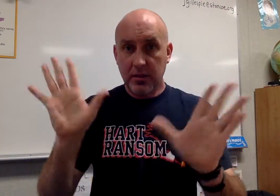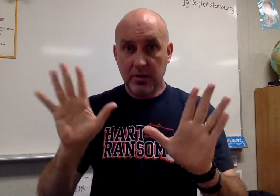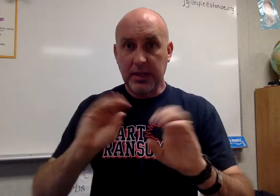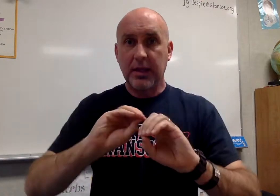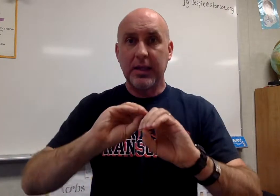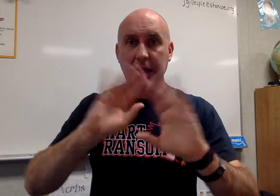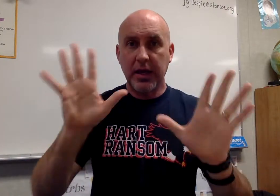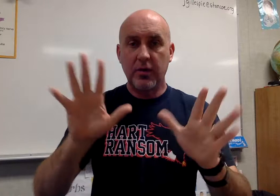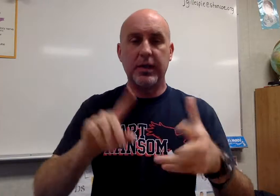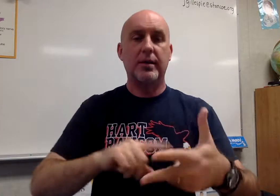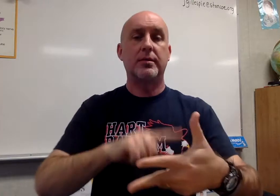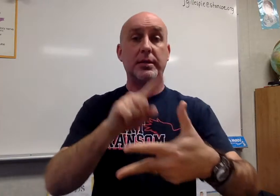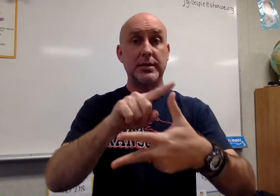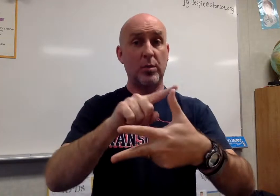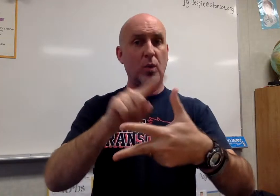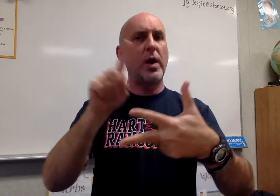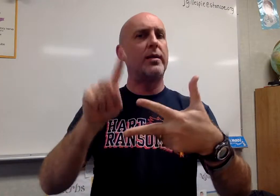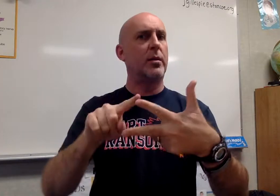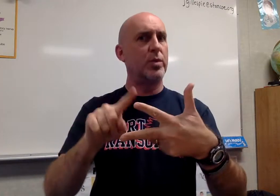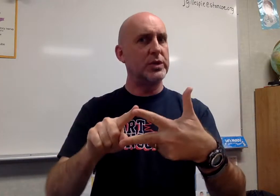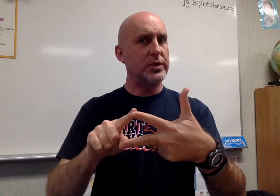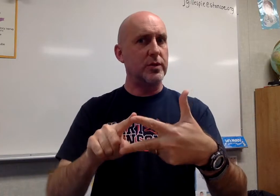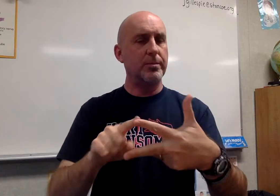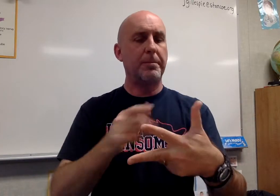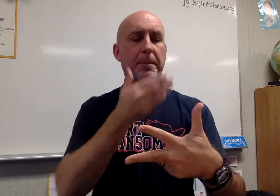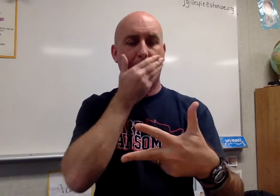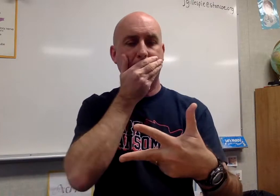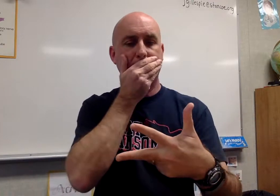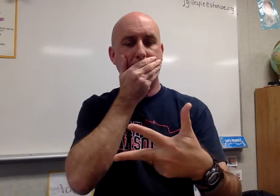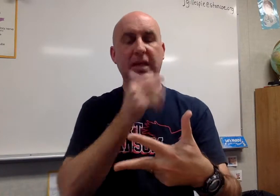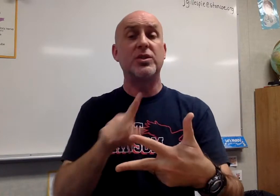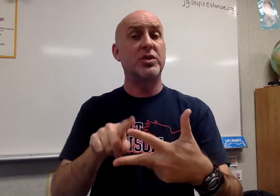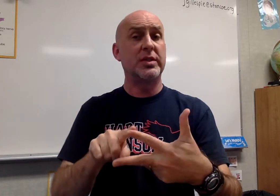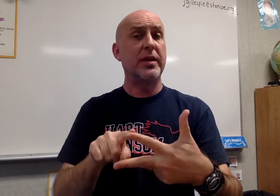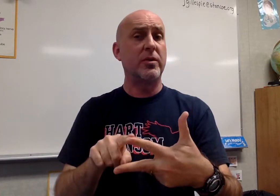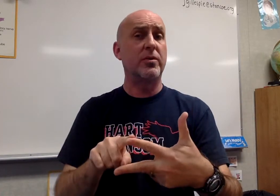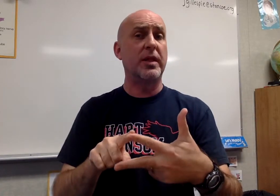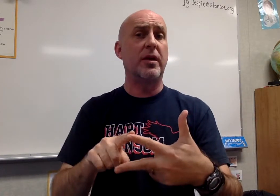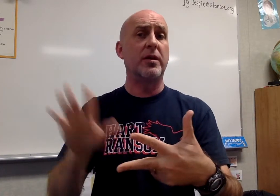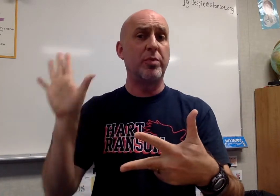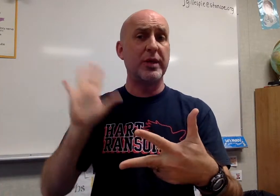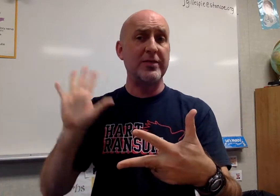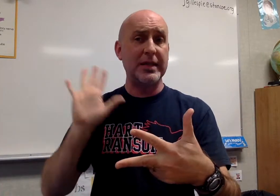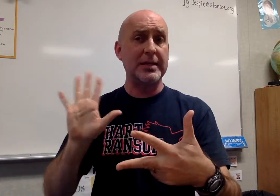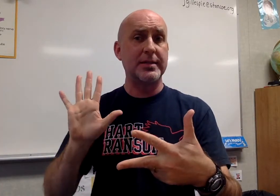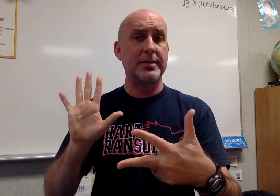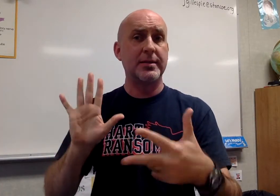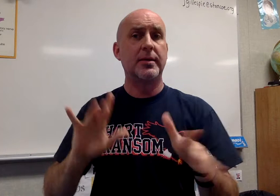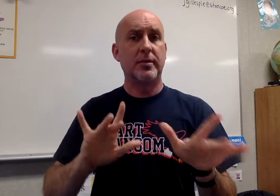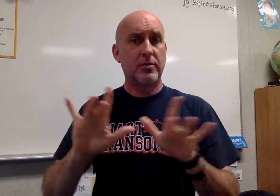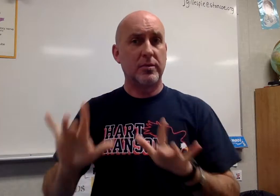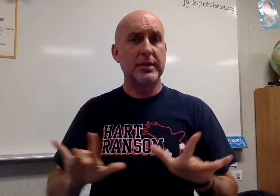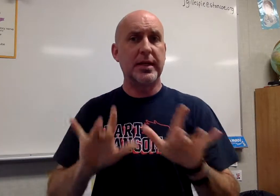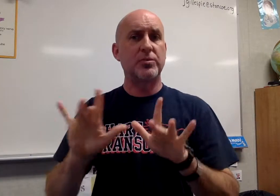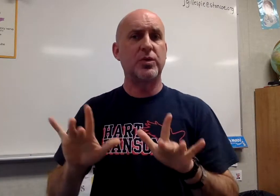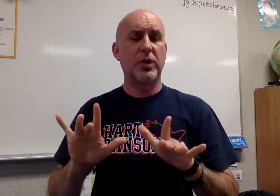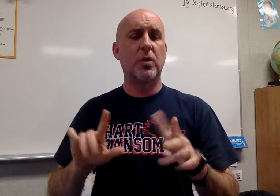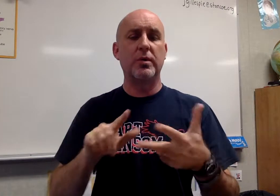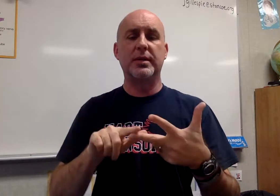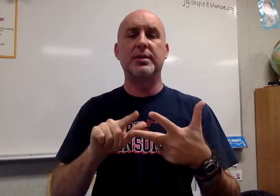clearly, clarity. That's number 1. Number 2, and I should tell you that on a previous attempt to record this, I